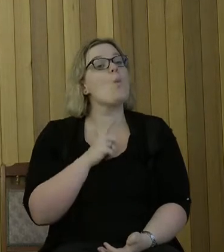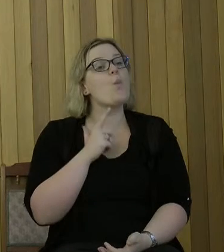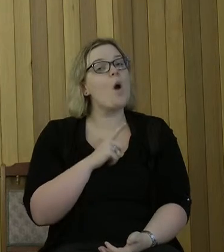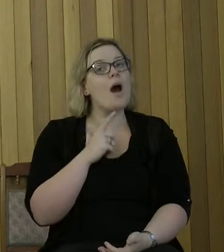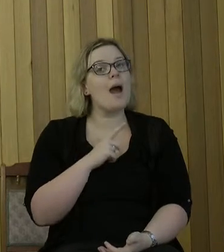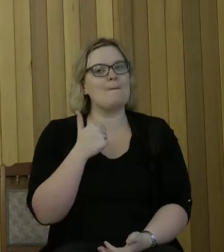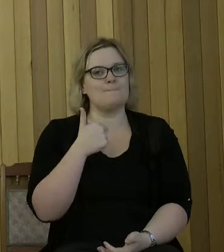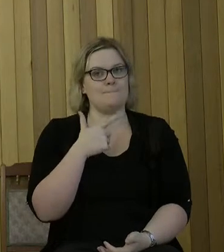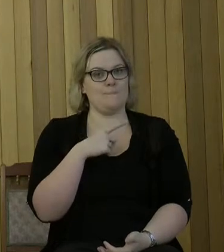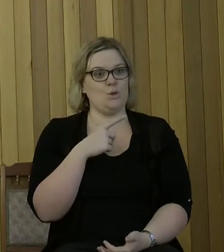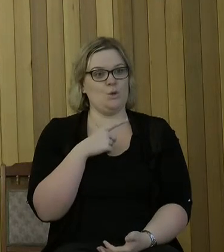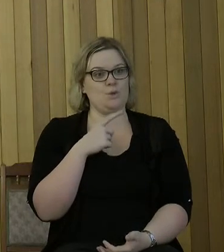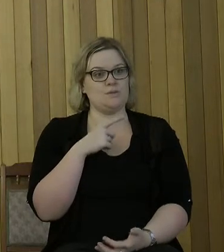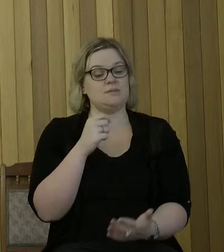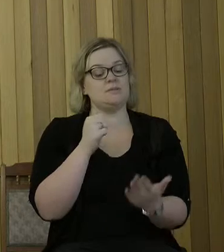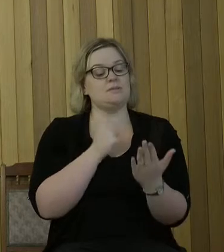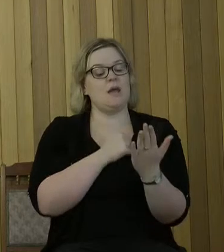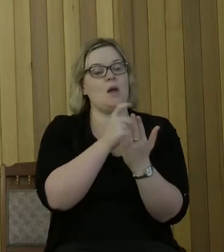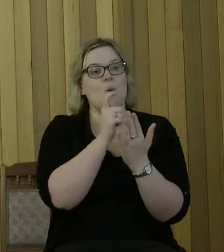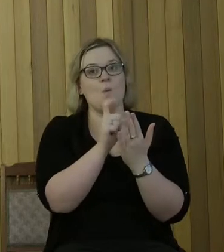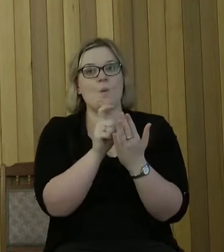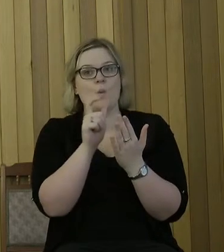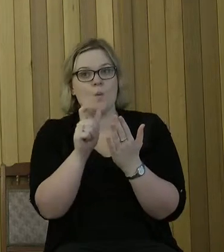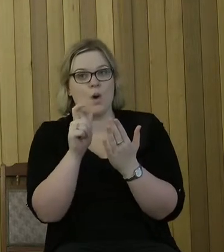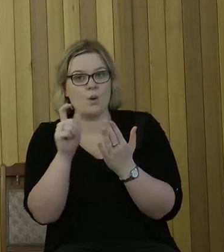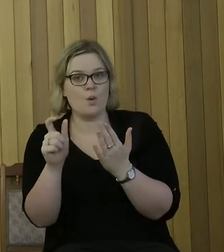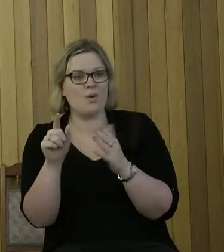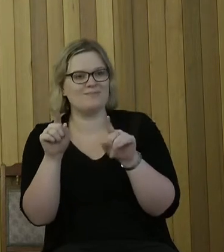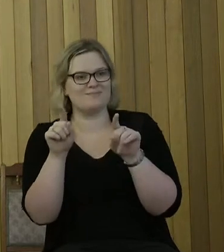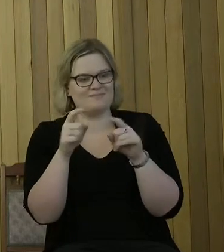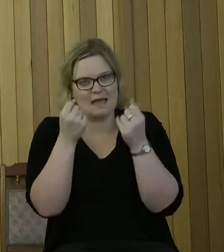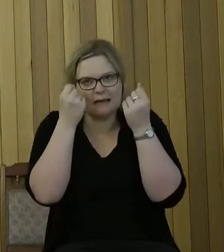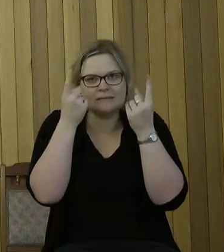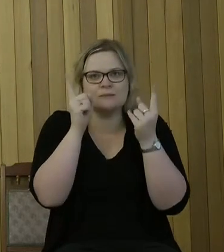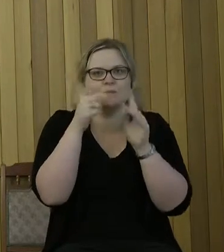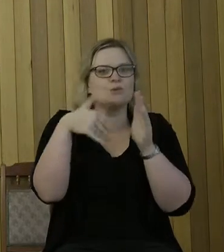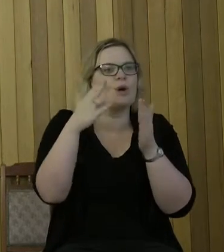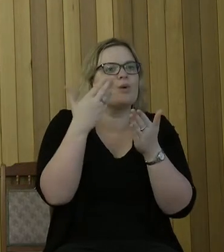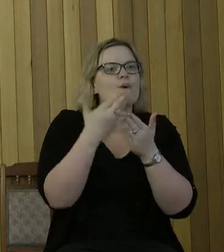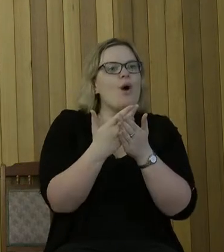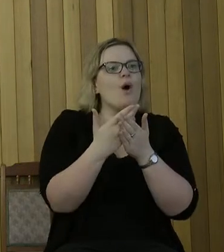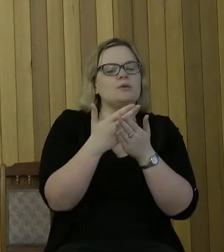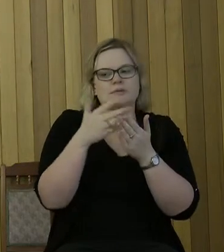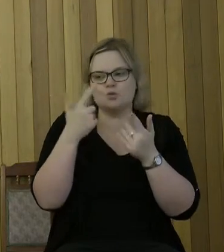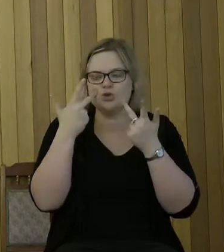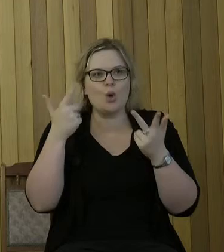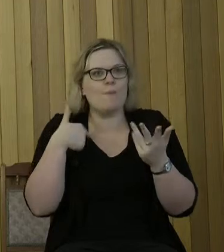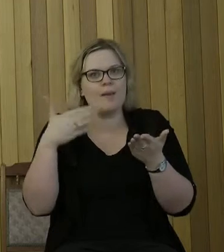word is a lamp unto my feet and a light unto my path.